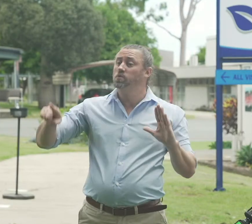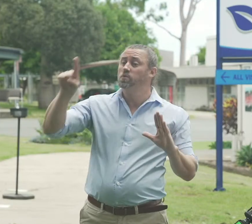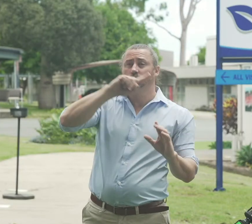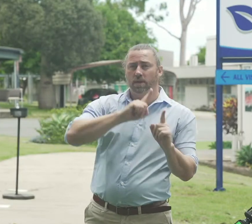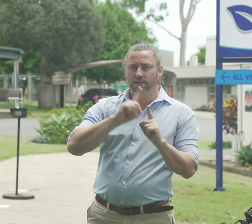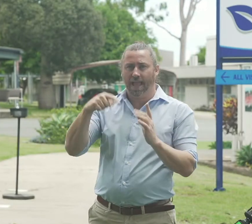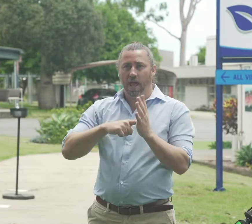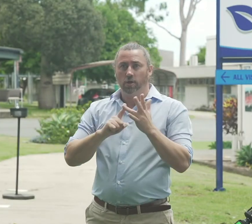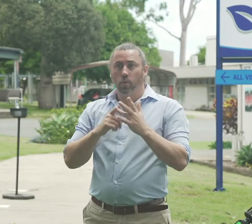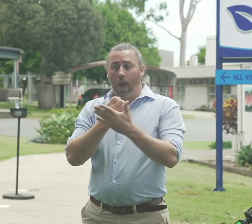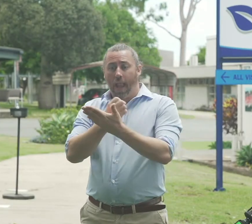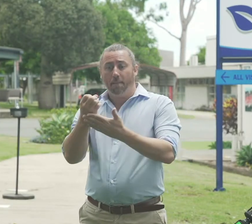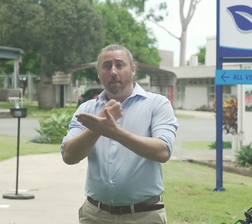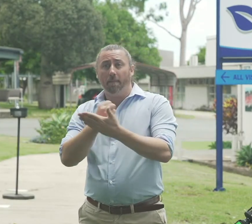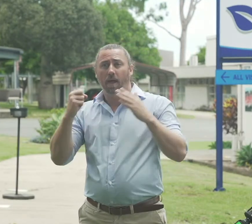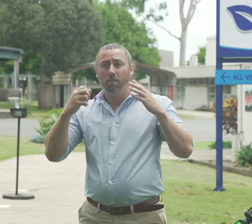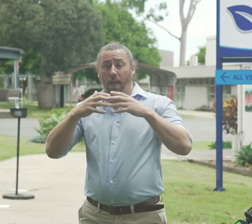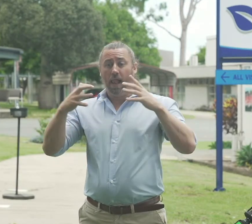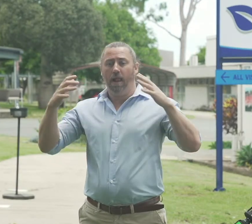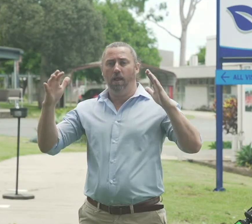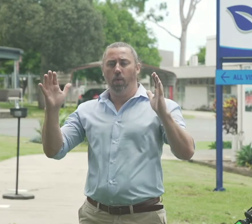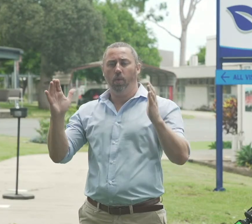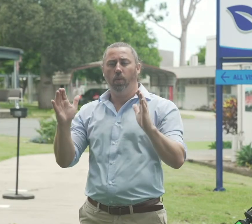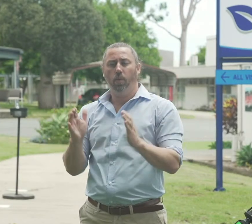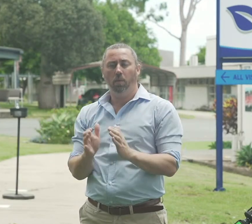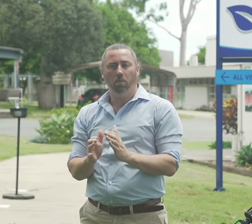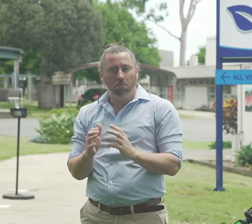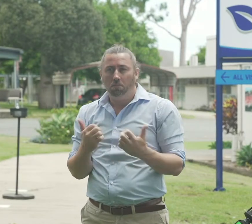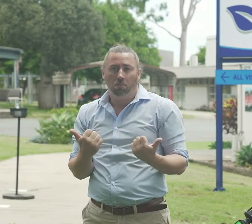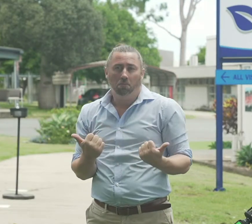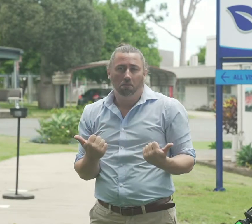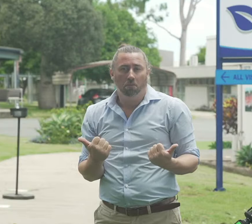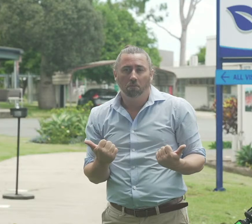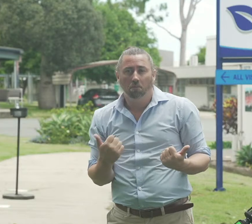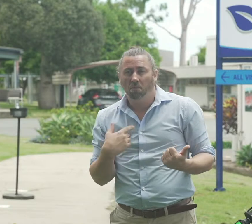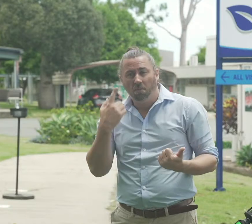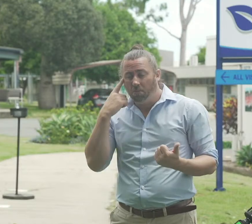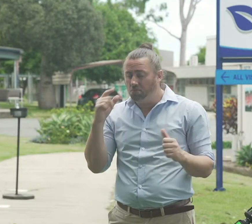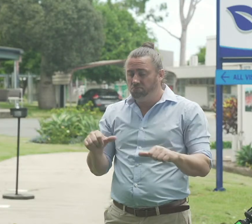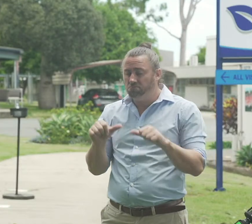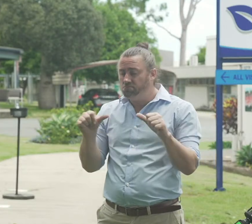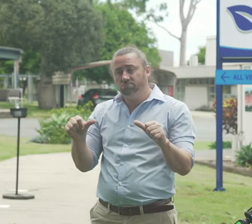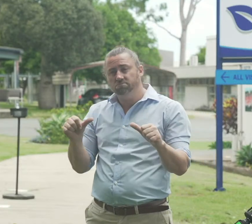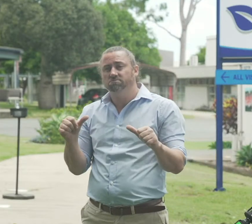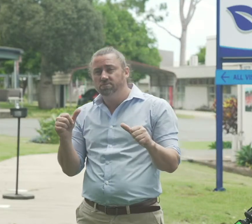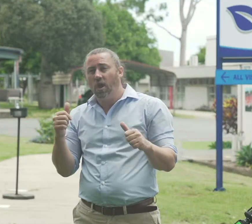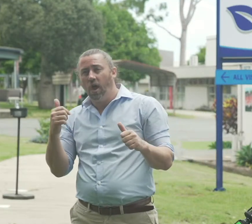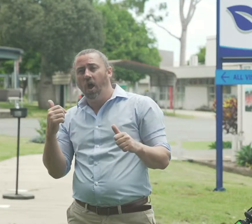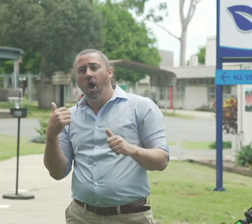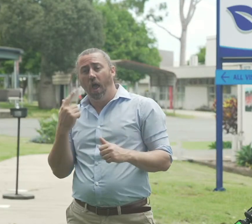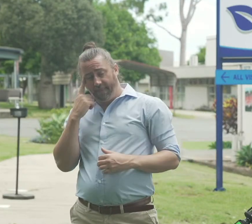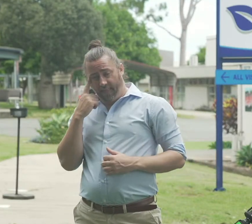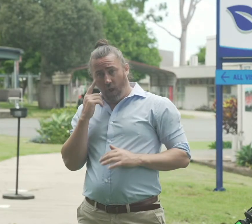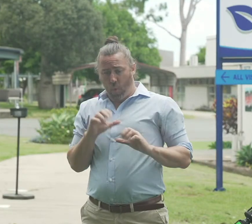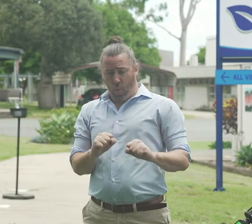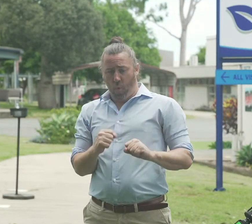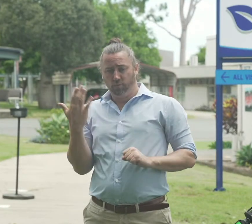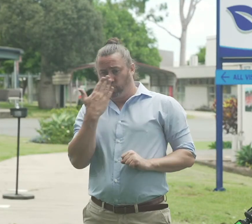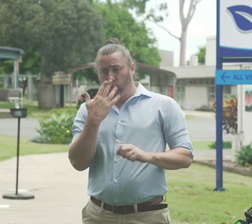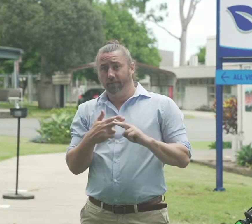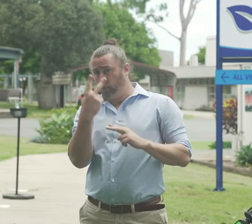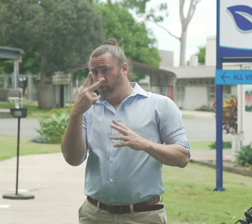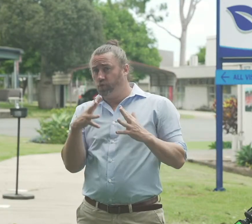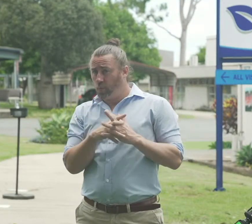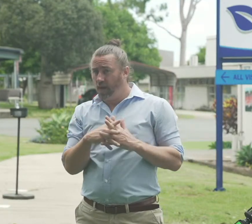transmission. So we're on track, and I think the decision to keep schools closed, just that extra couple of weeks, was a good one.